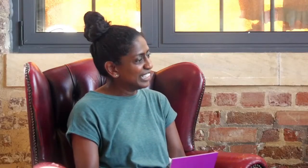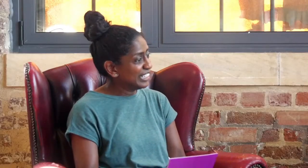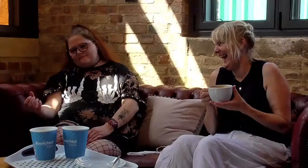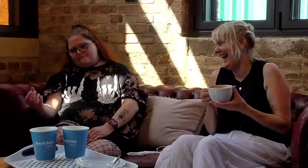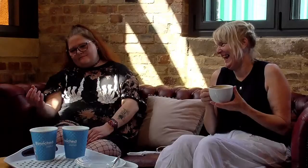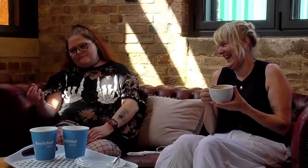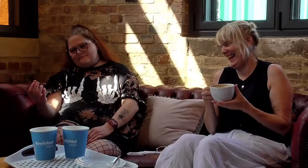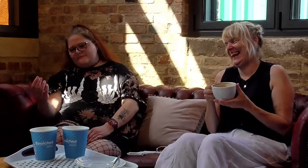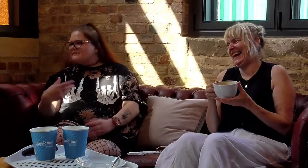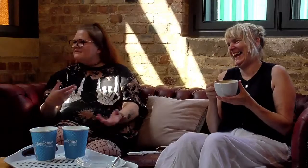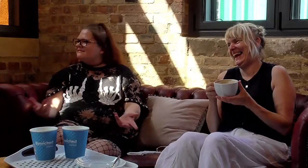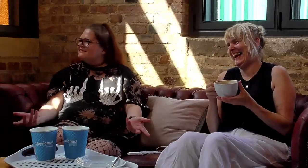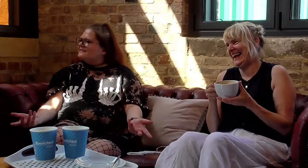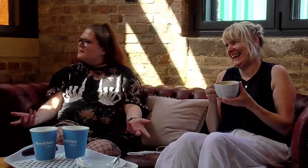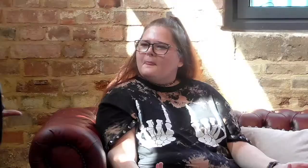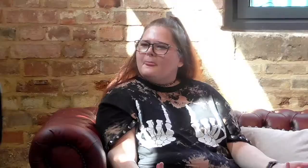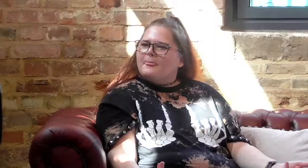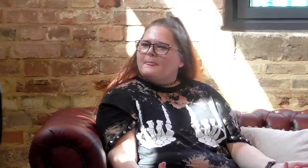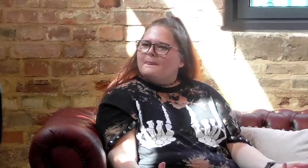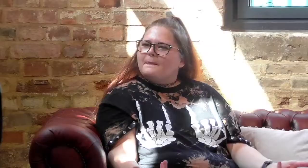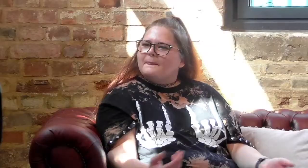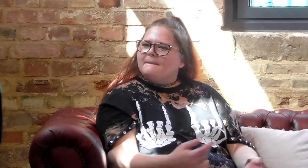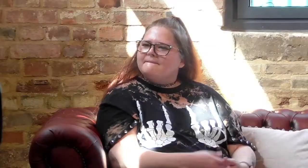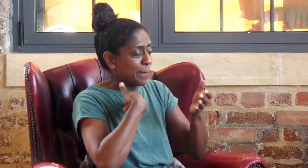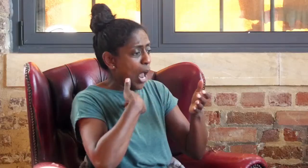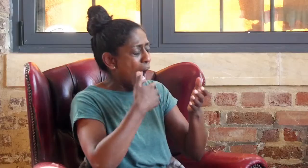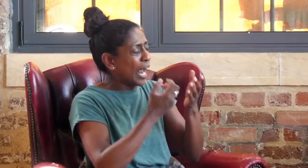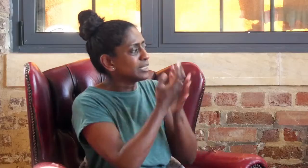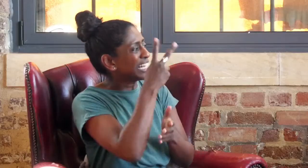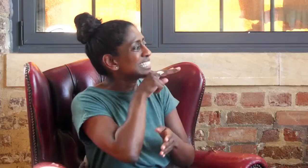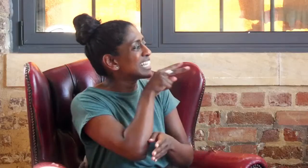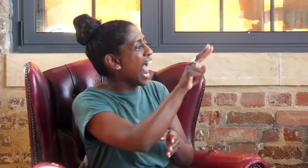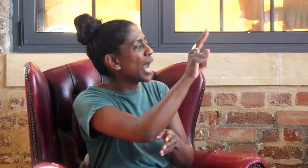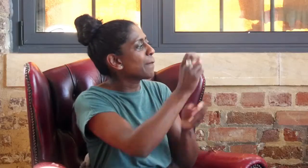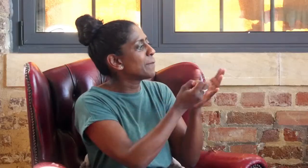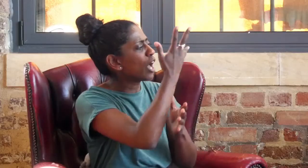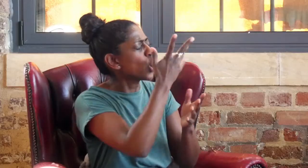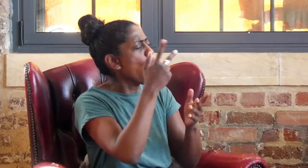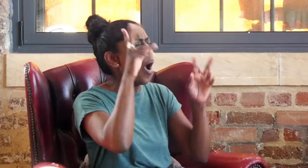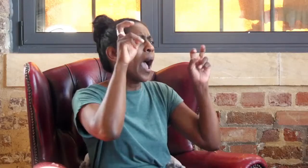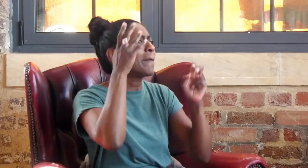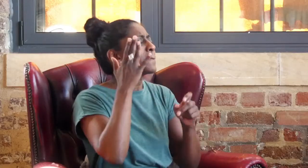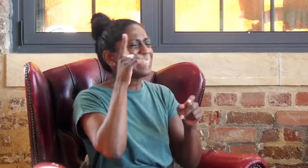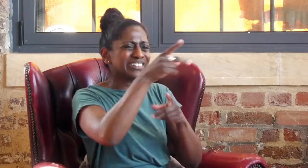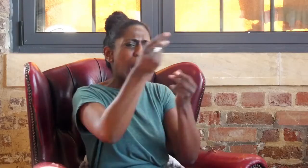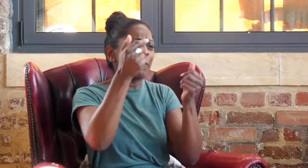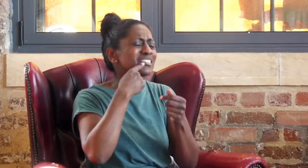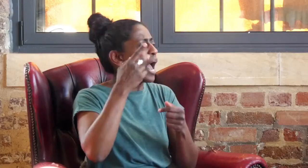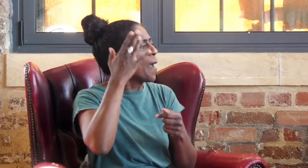take a long time, don't they? No, but last week I've got is it a snake